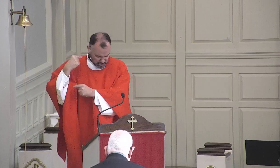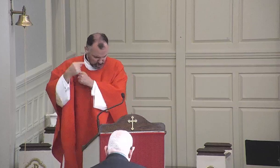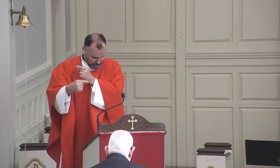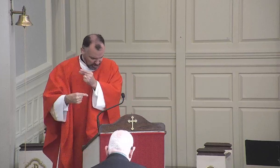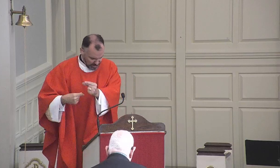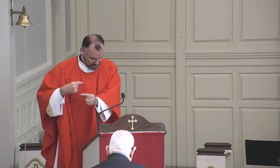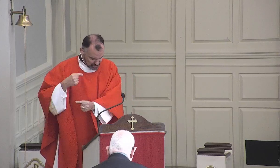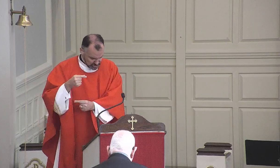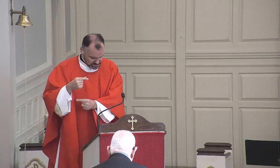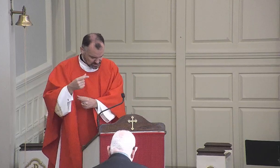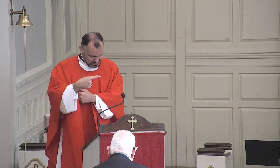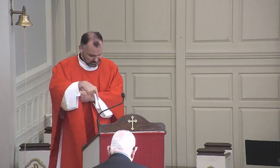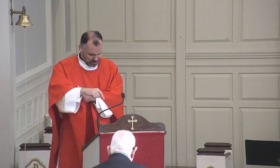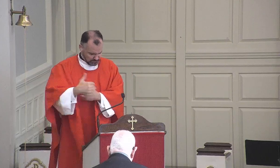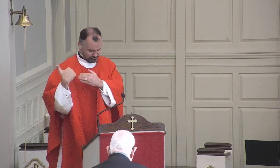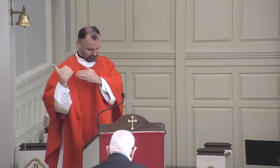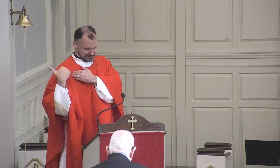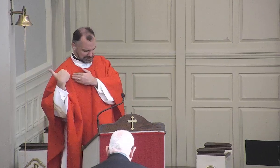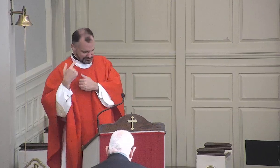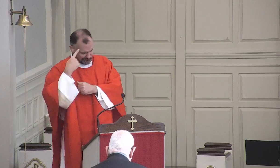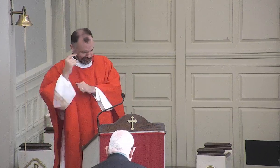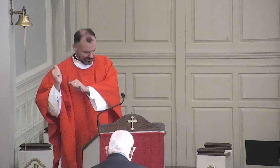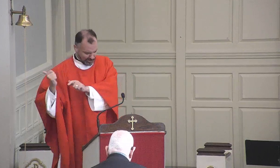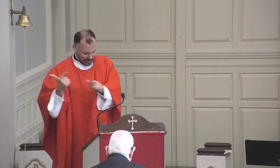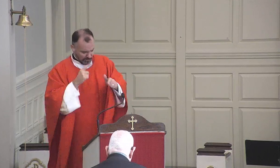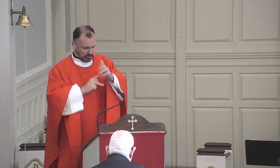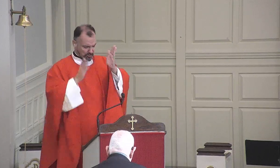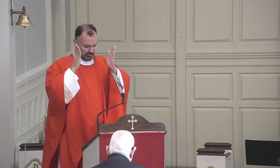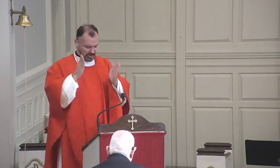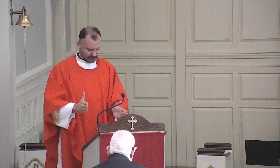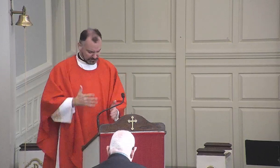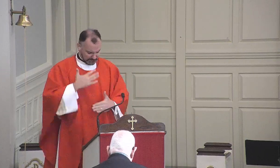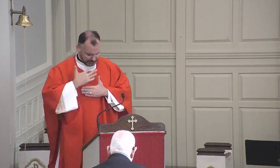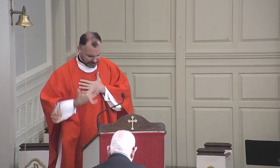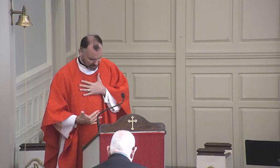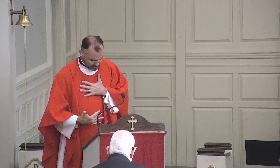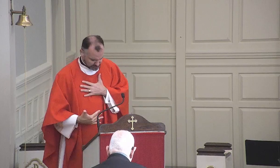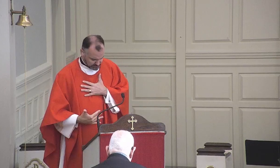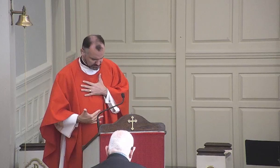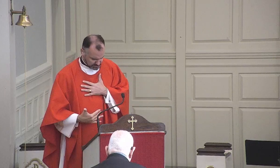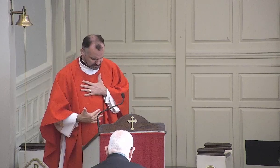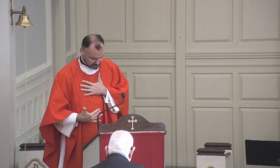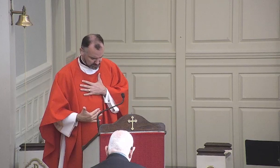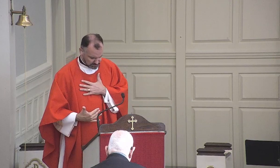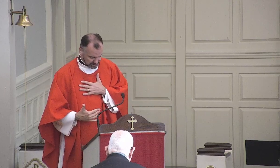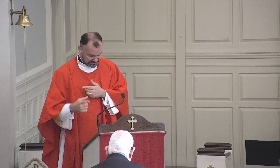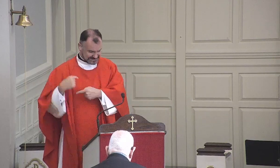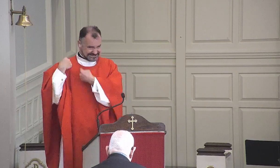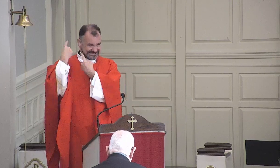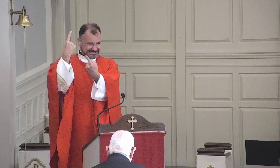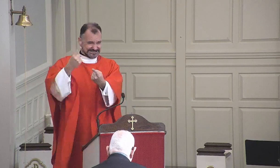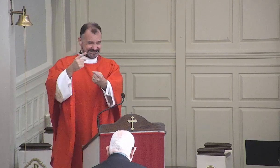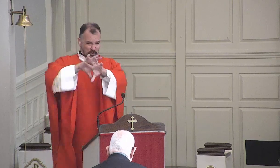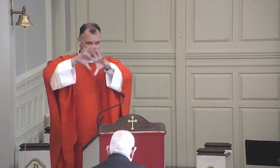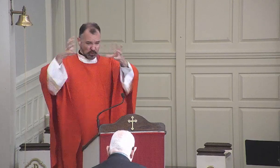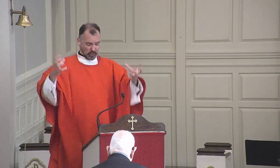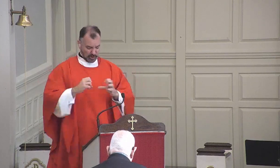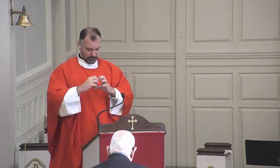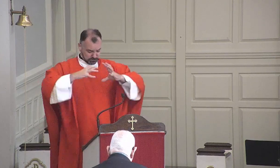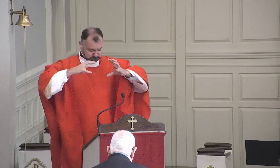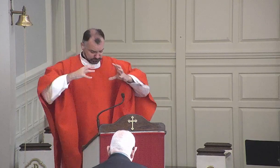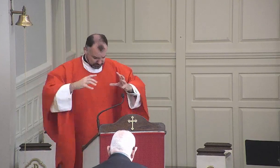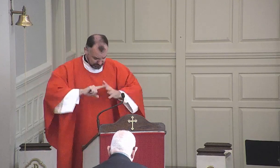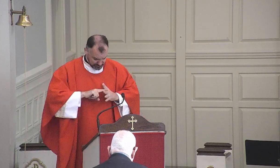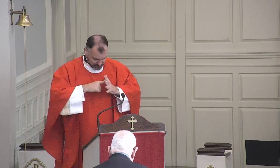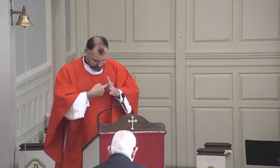in order that this generation may be charged with the blood of all the prophets